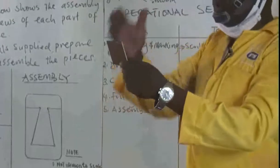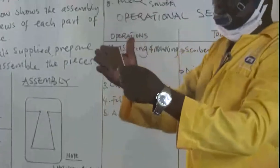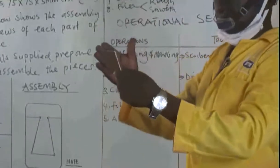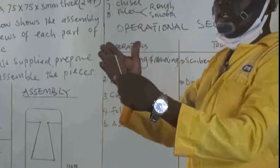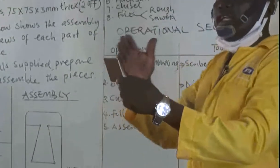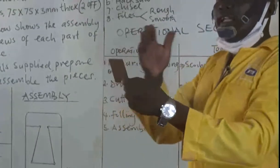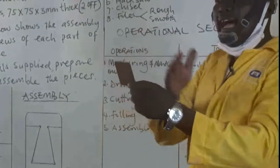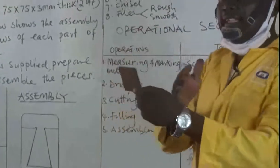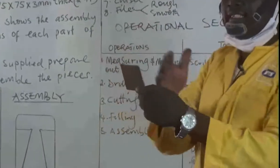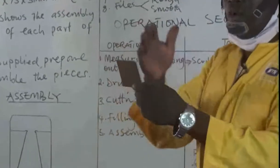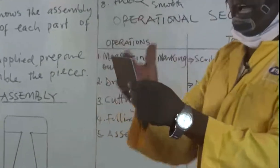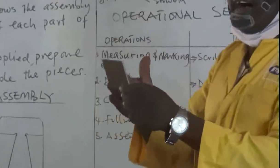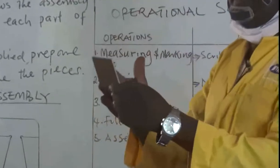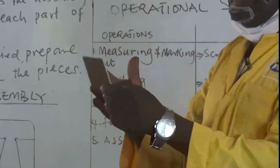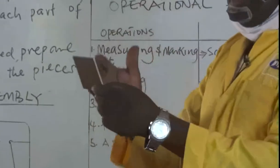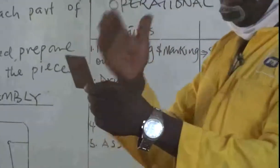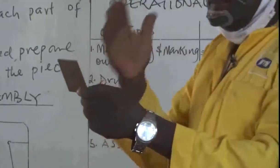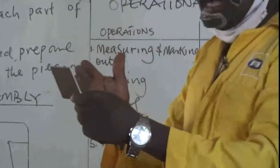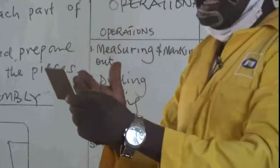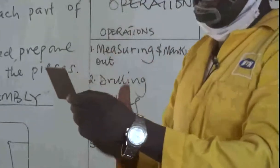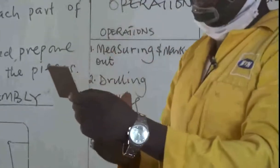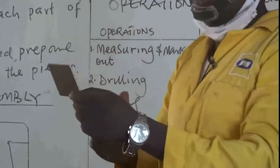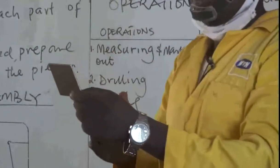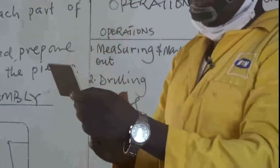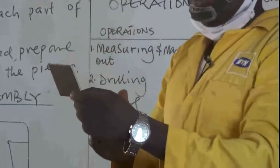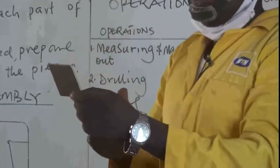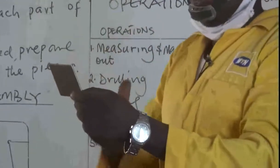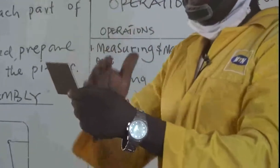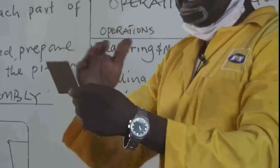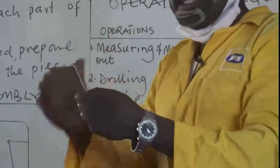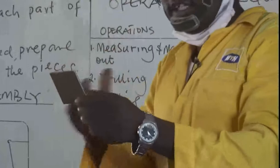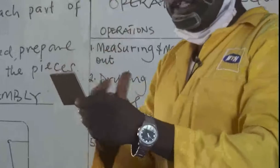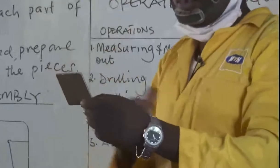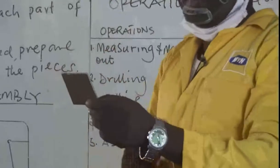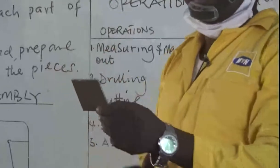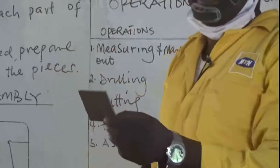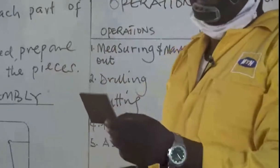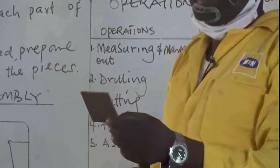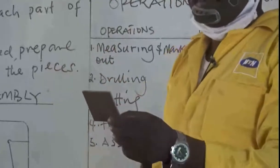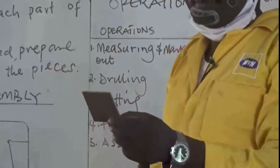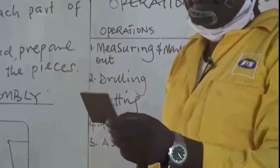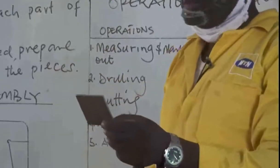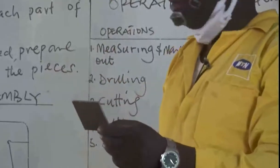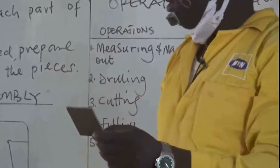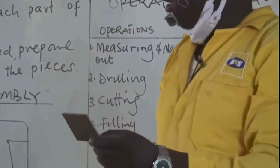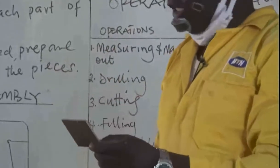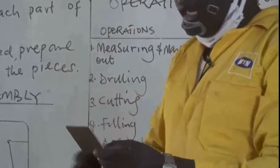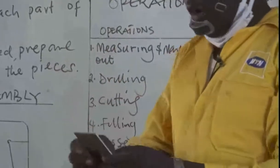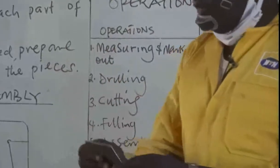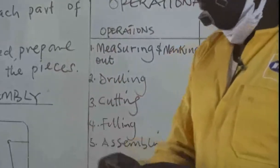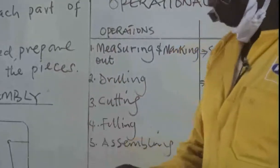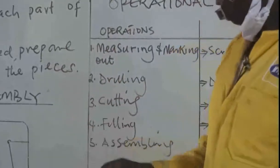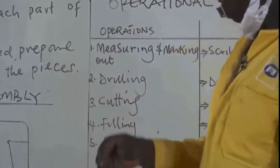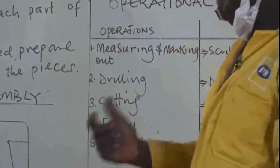the two lines that we have marked earlier on each of the sides.